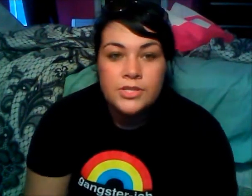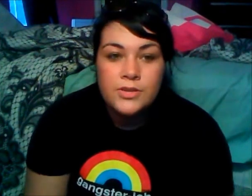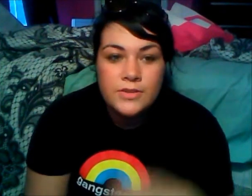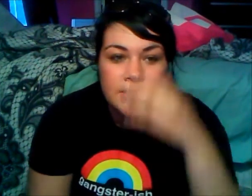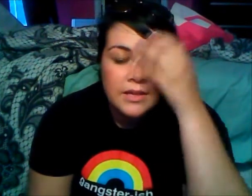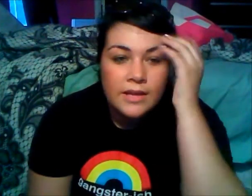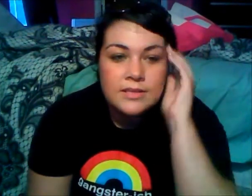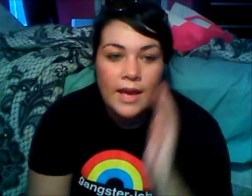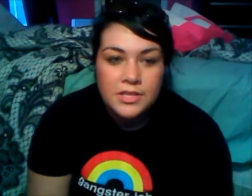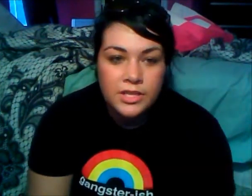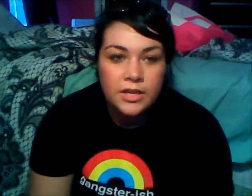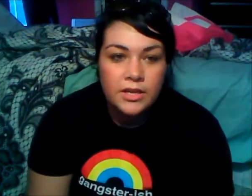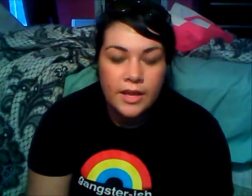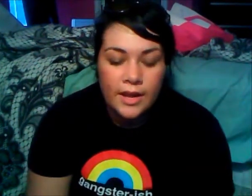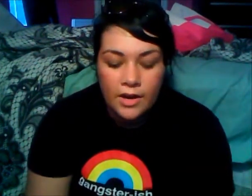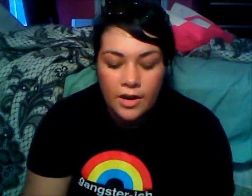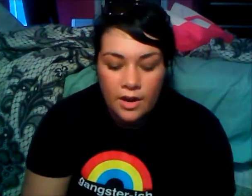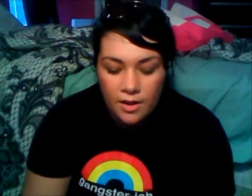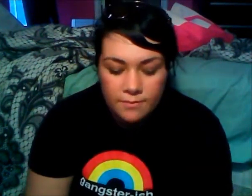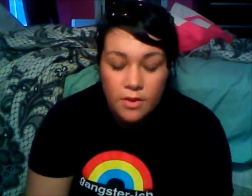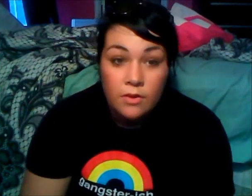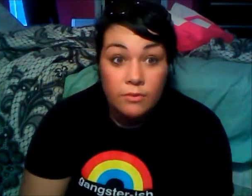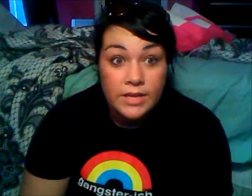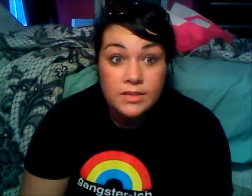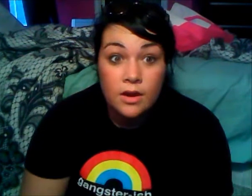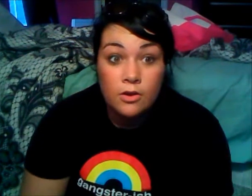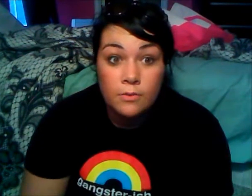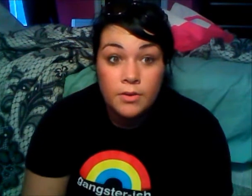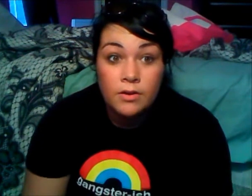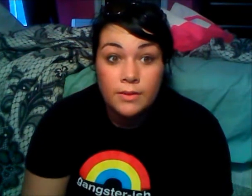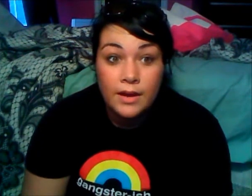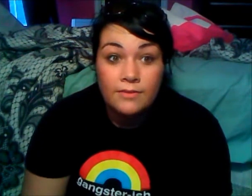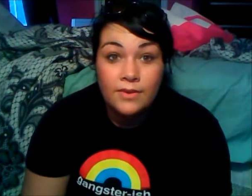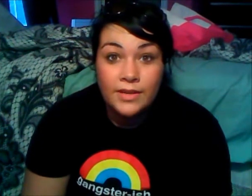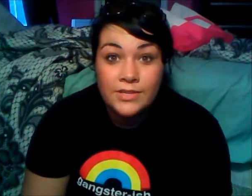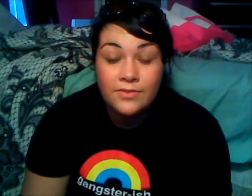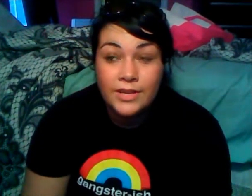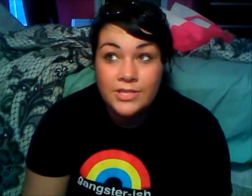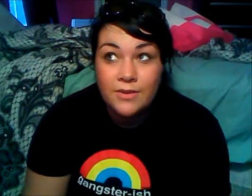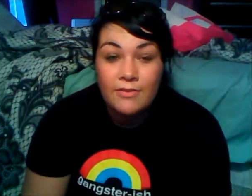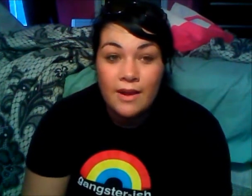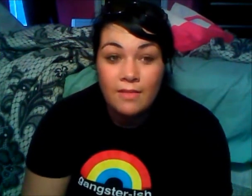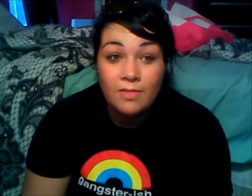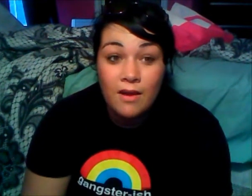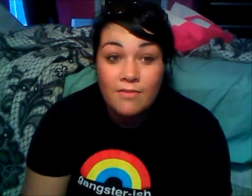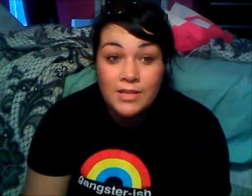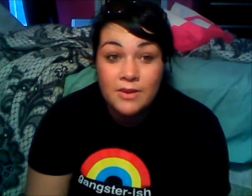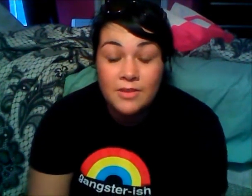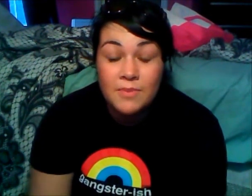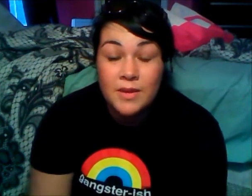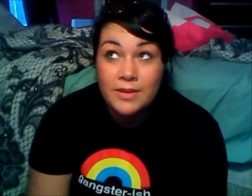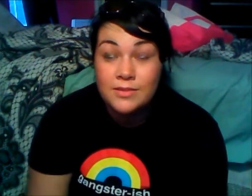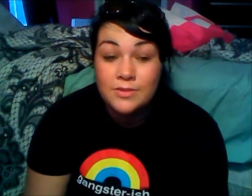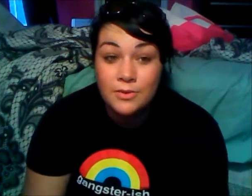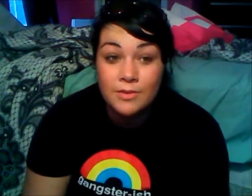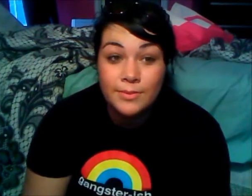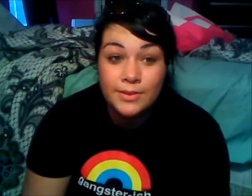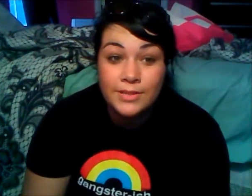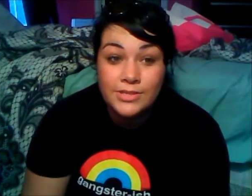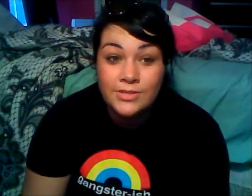shows that I like to catch here and there, Raising Hope, oh my god, funniest freaking show ever. I love that show, and the baby is adorable. It's just so